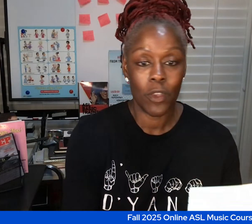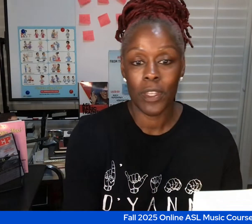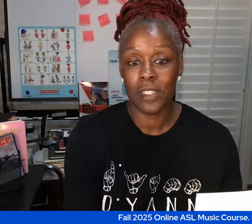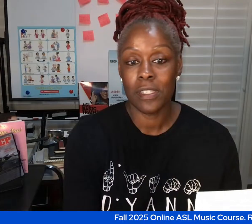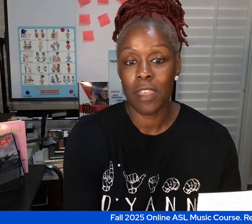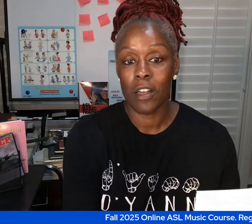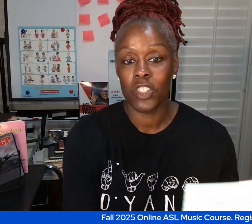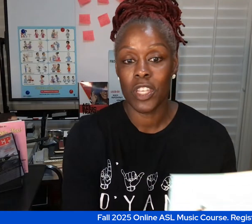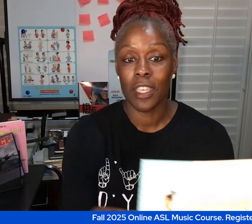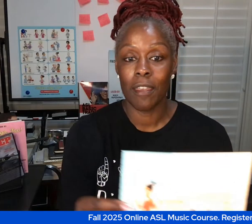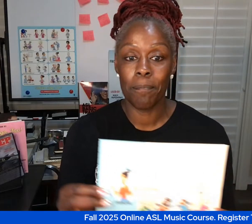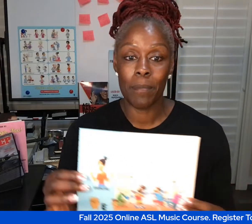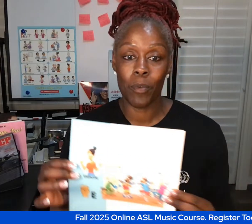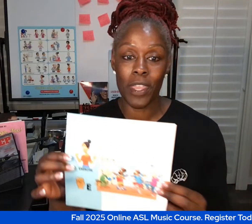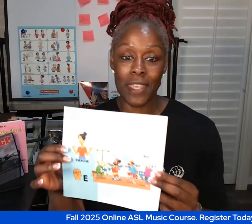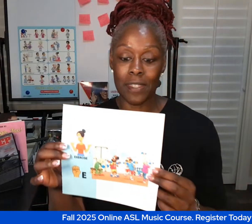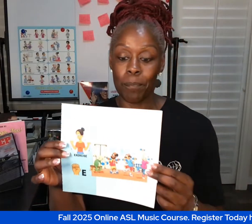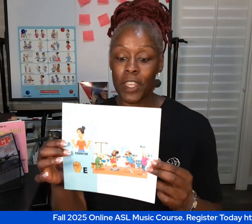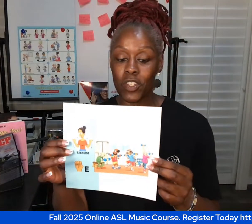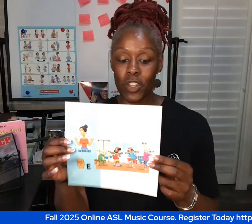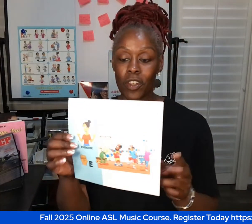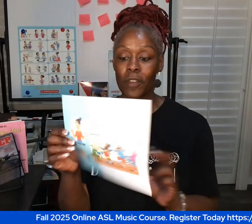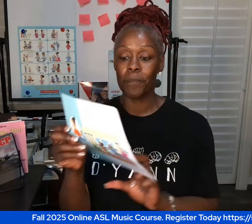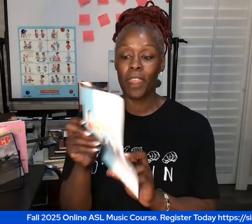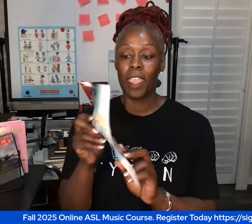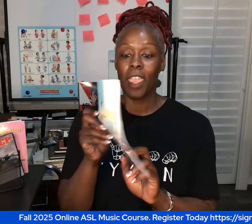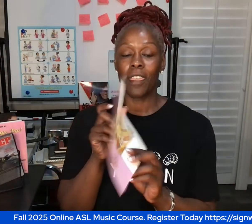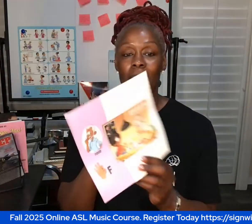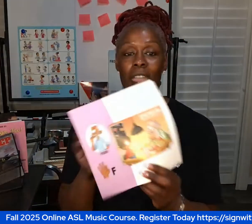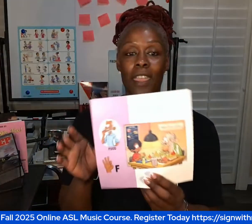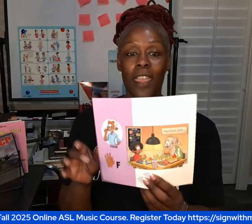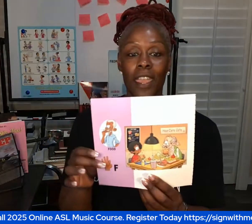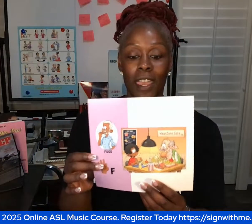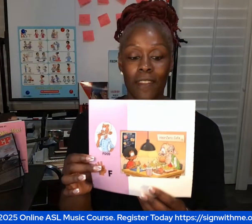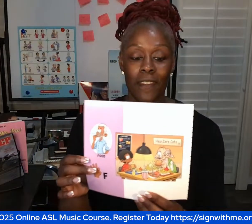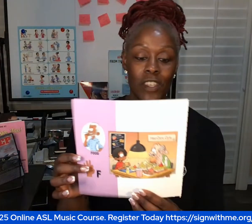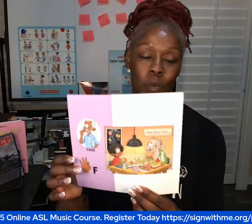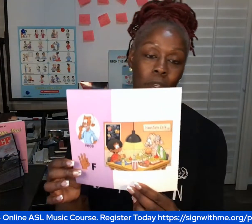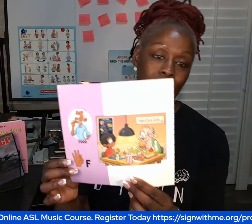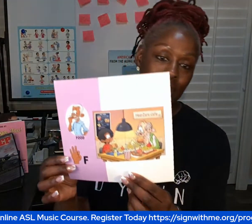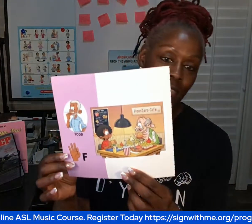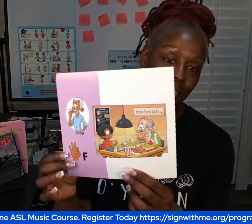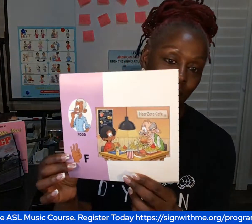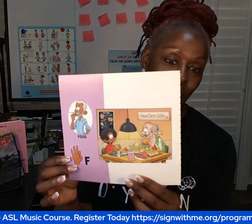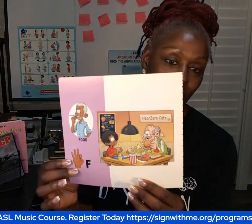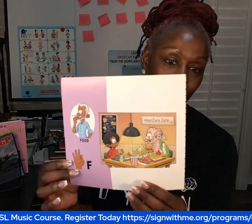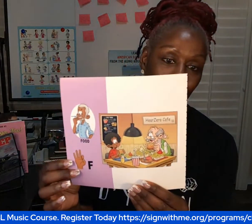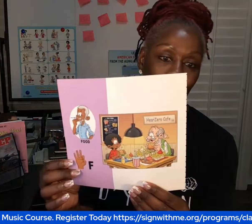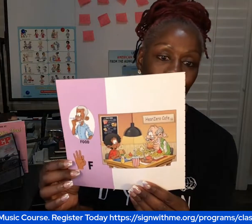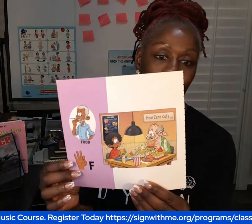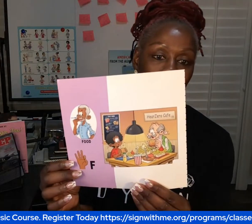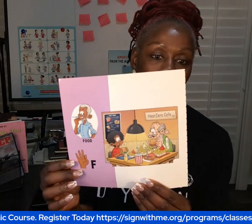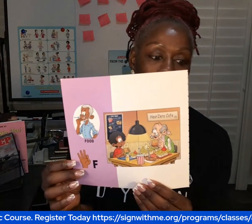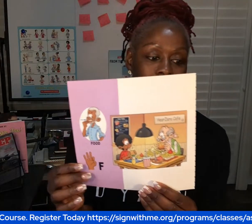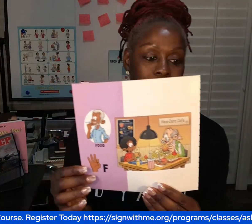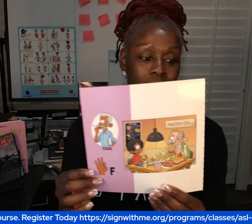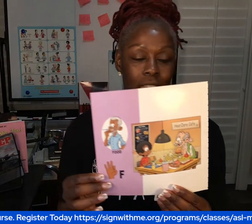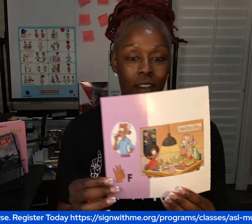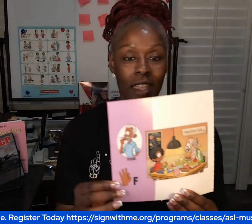a nostalgic memory as a picture, okay? And then this one is F for food,